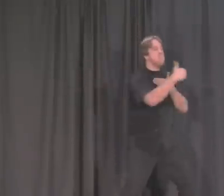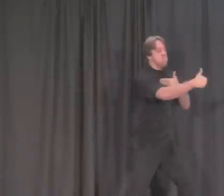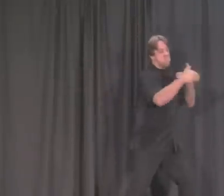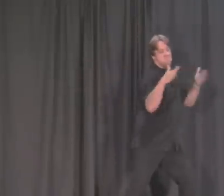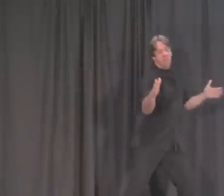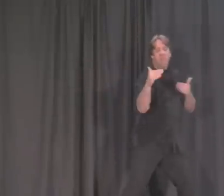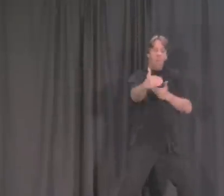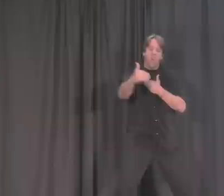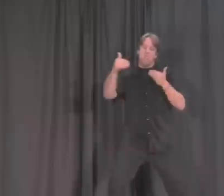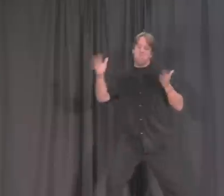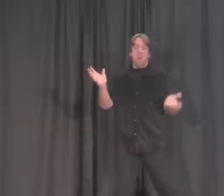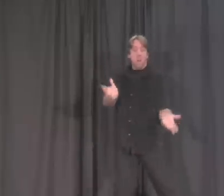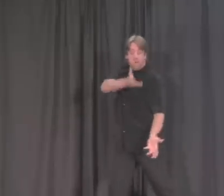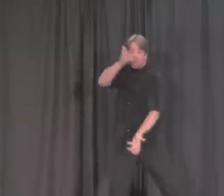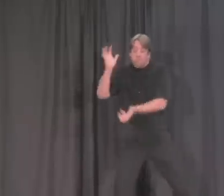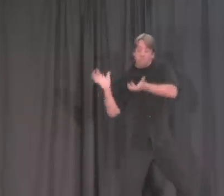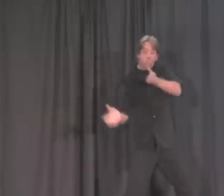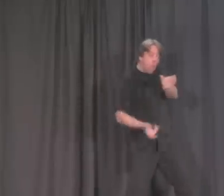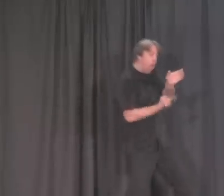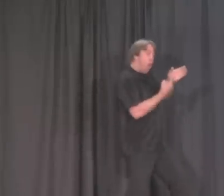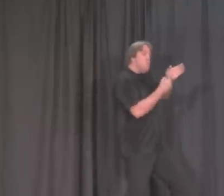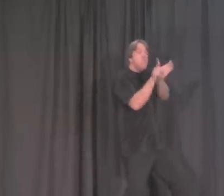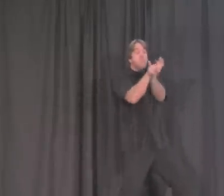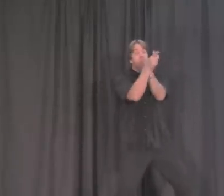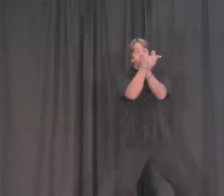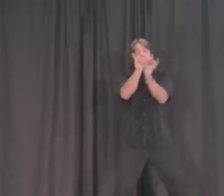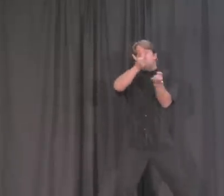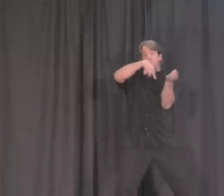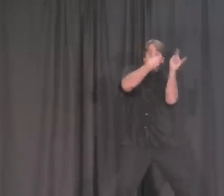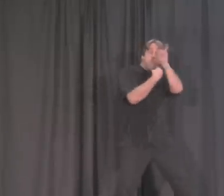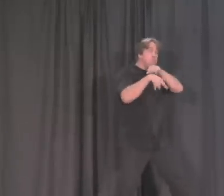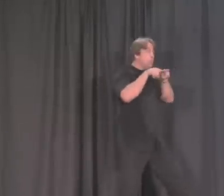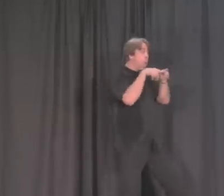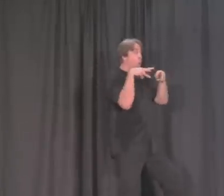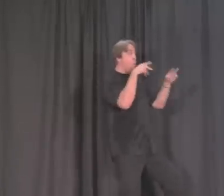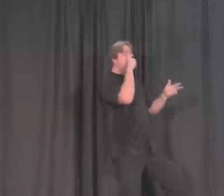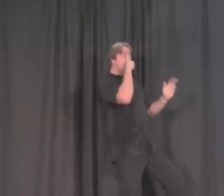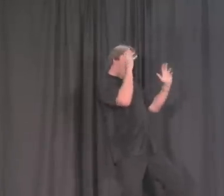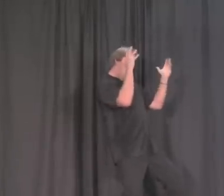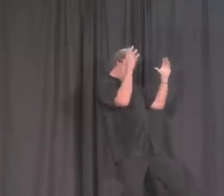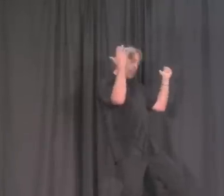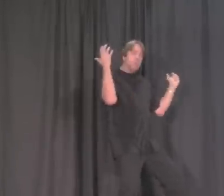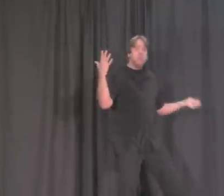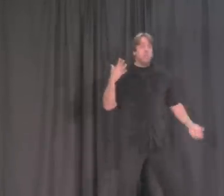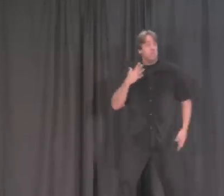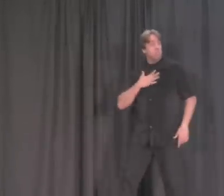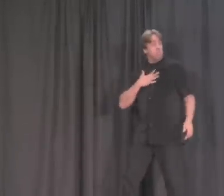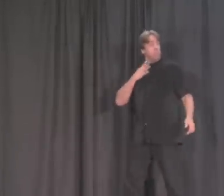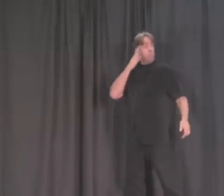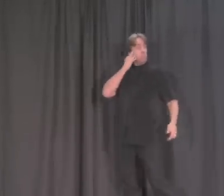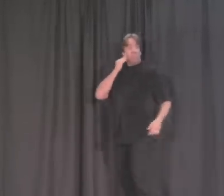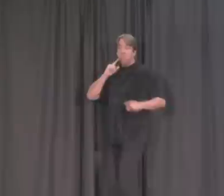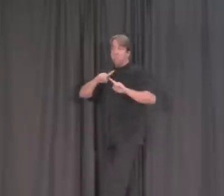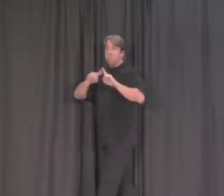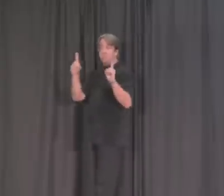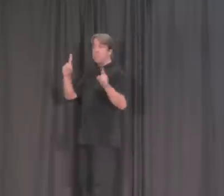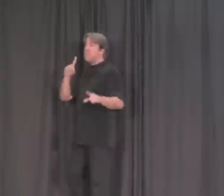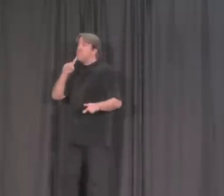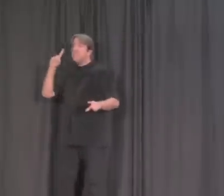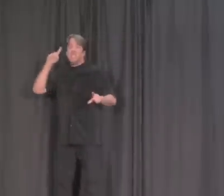humongous, beautiful Christmas tree with beautifully wrapped presents. Yes, Star Wars action figure. My experience was